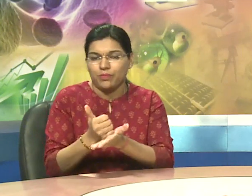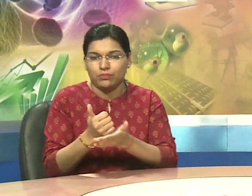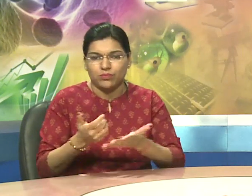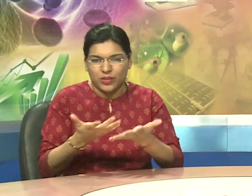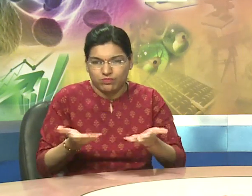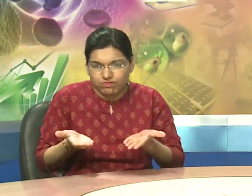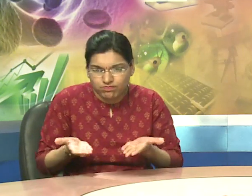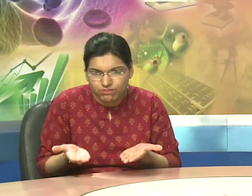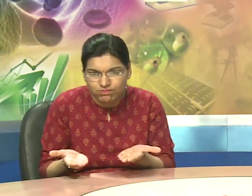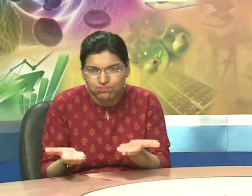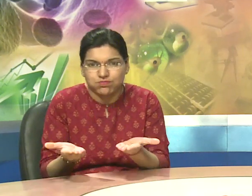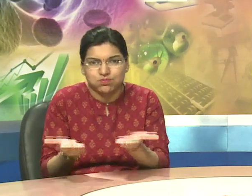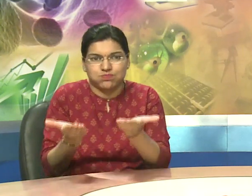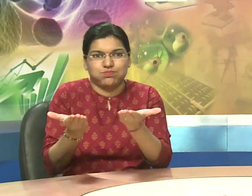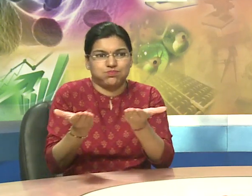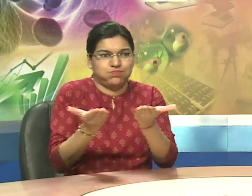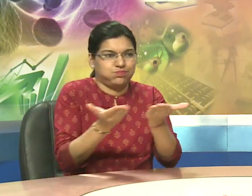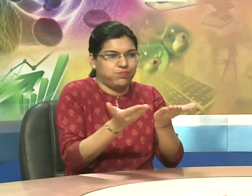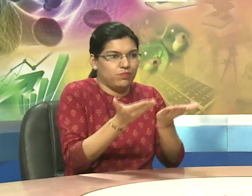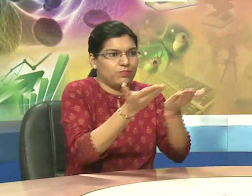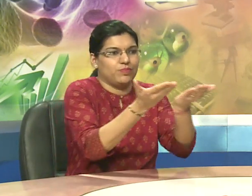with the help of technology,